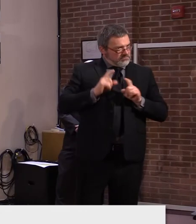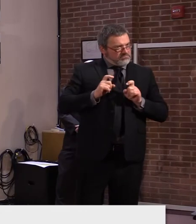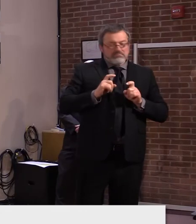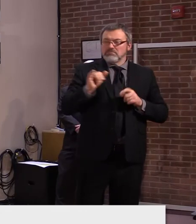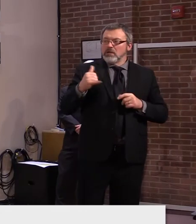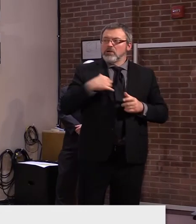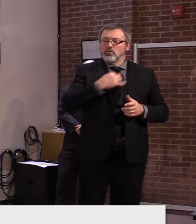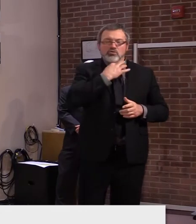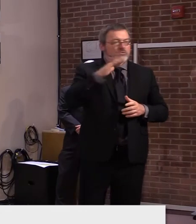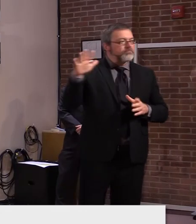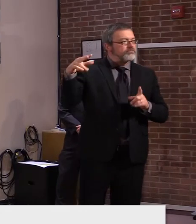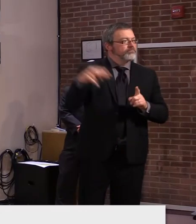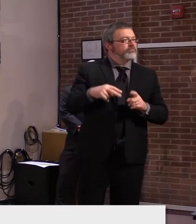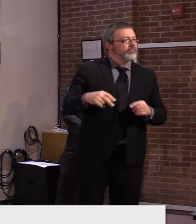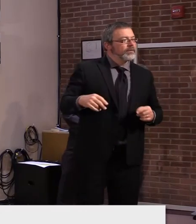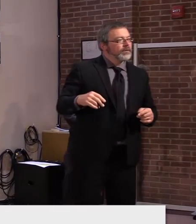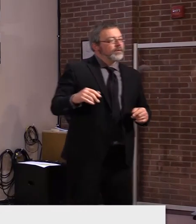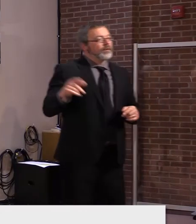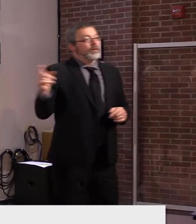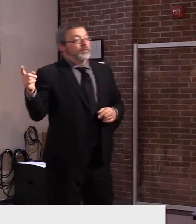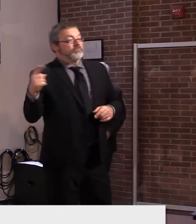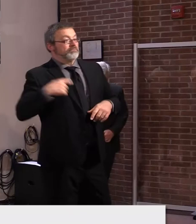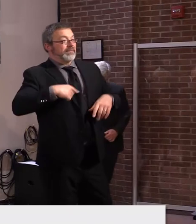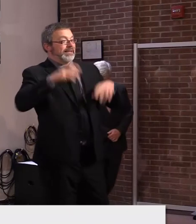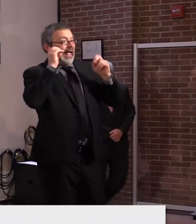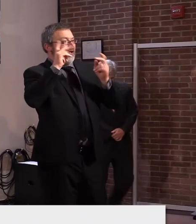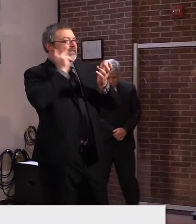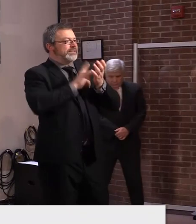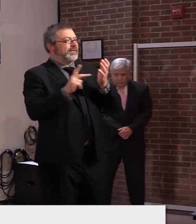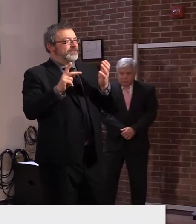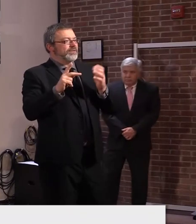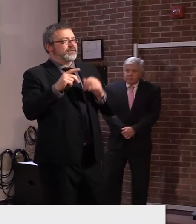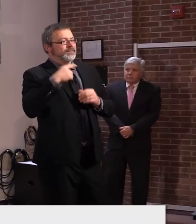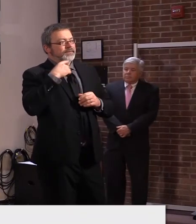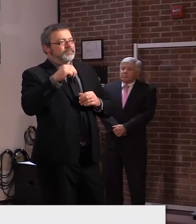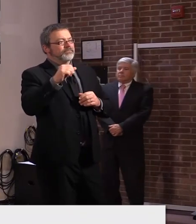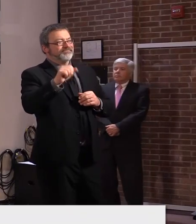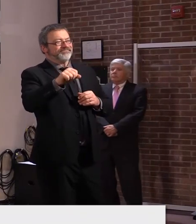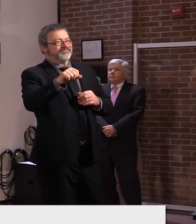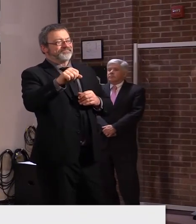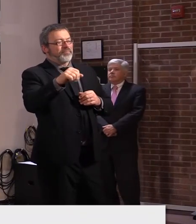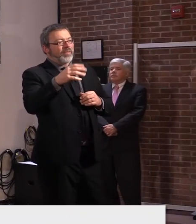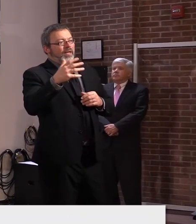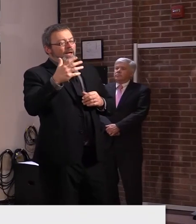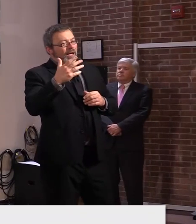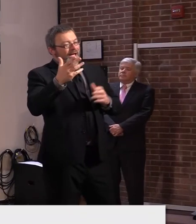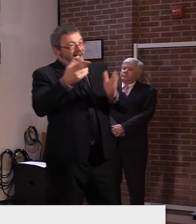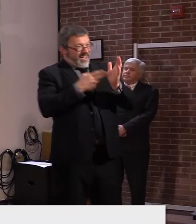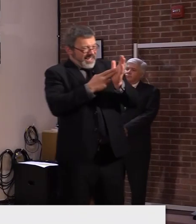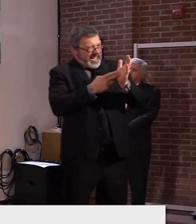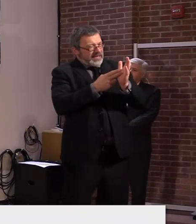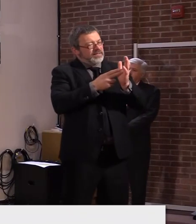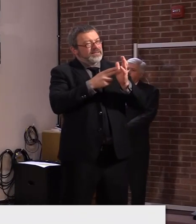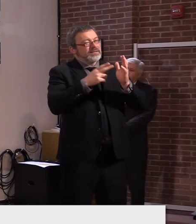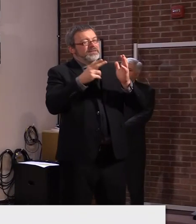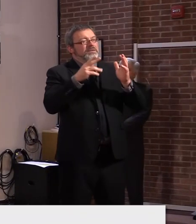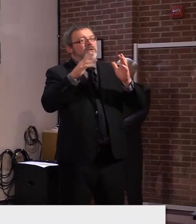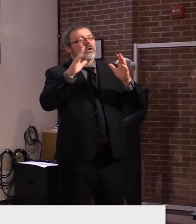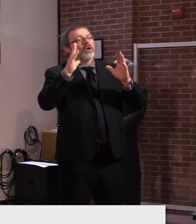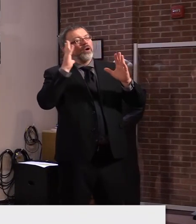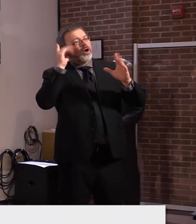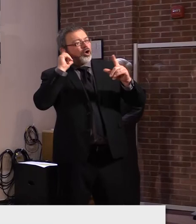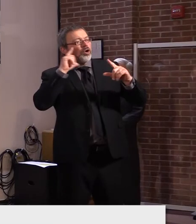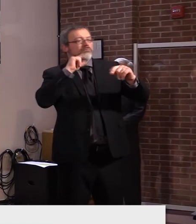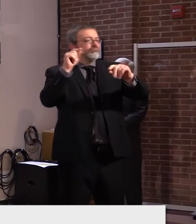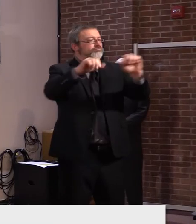social-emotional learning and re-engagement in academics. And as you know, the better part of our summer programming, Summer Matters, was focused on the re-engagement